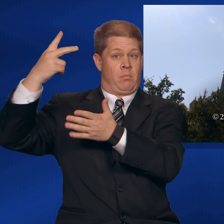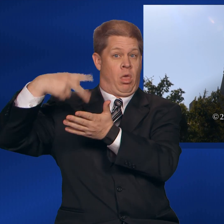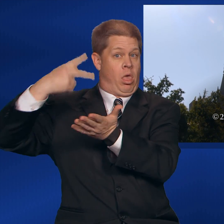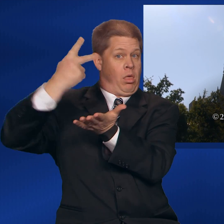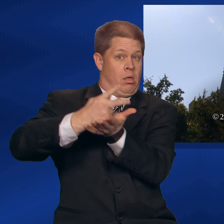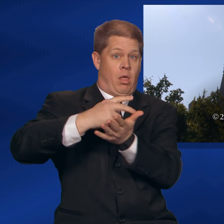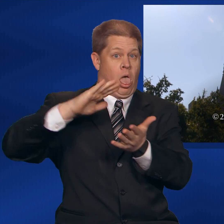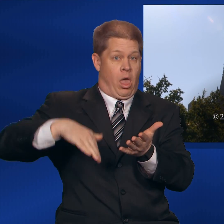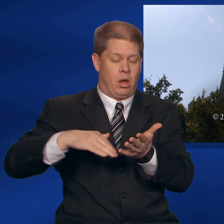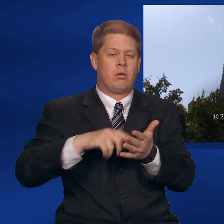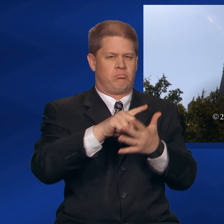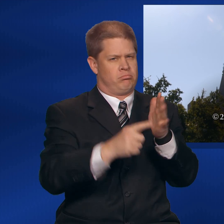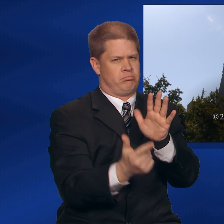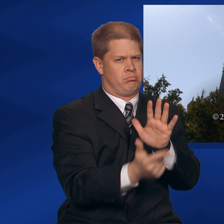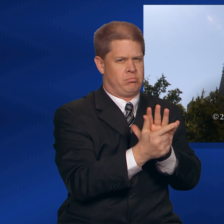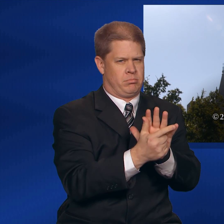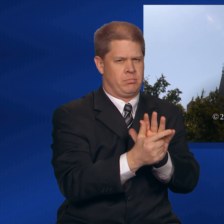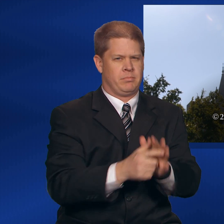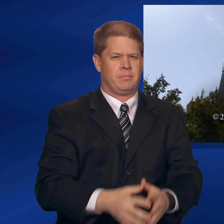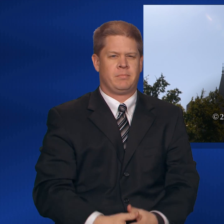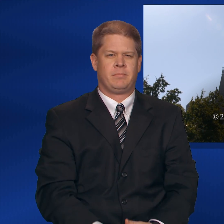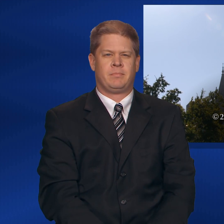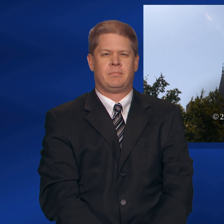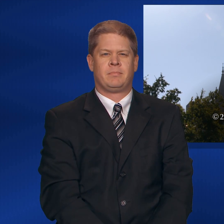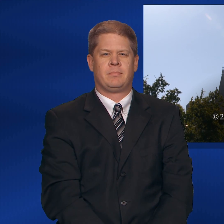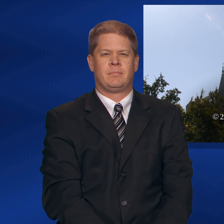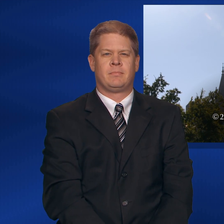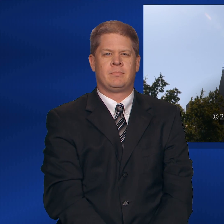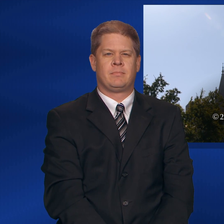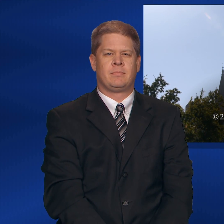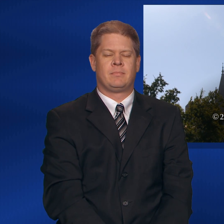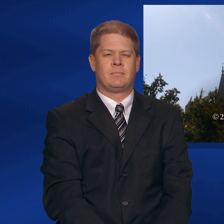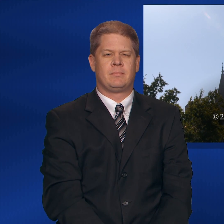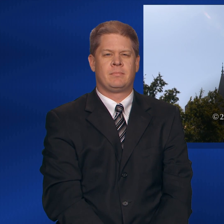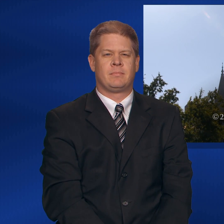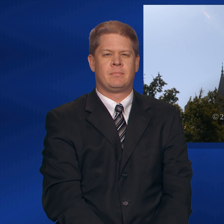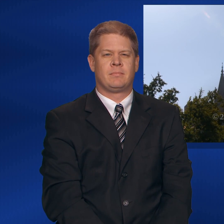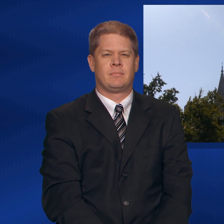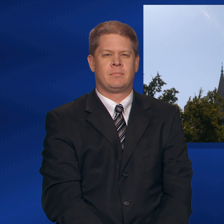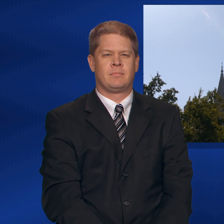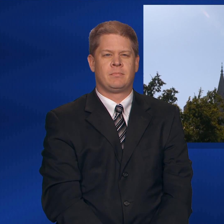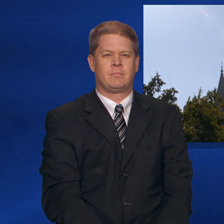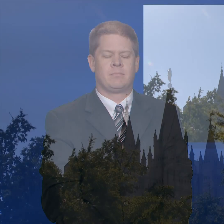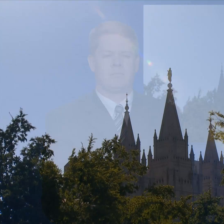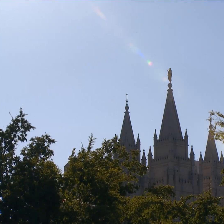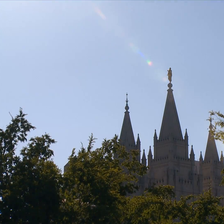or other use of this program without written consent is prohibited.